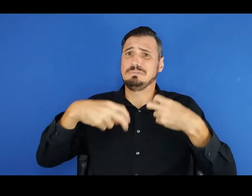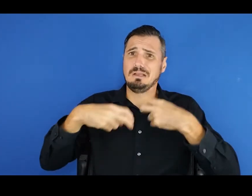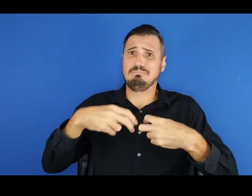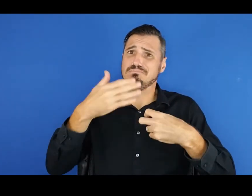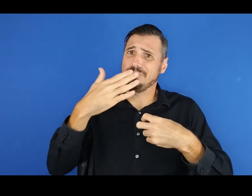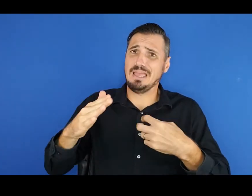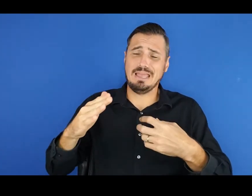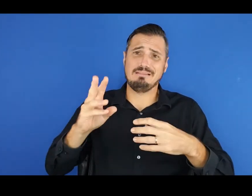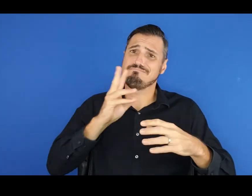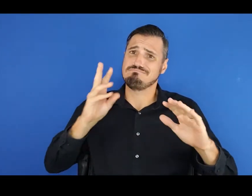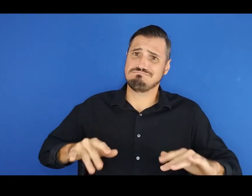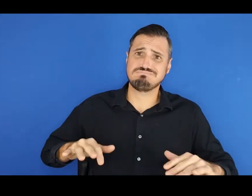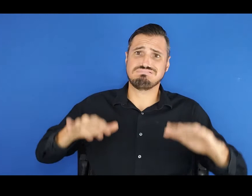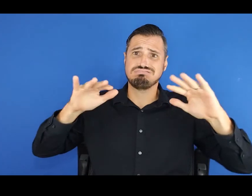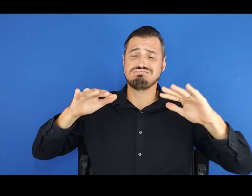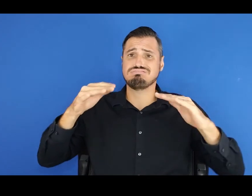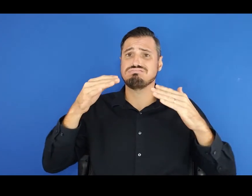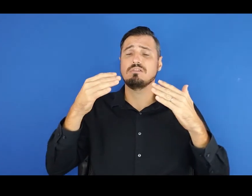flooding, please visit